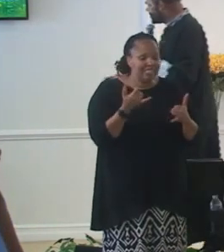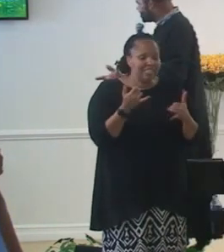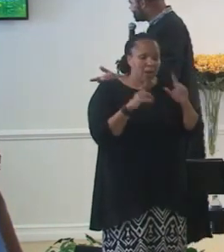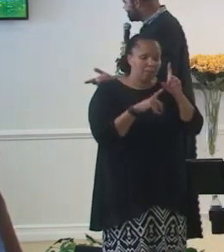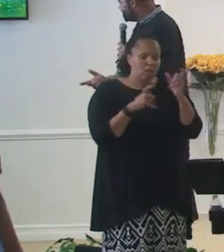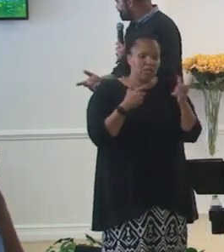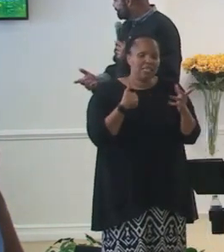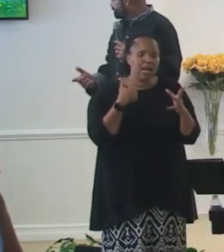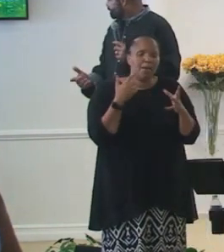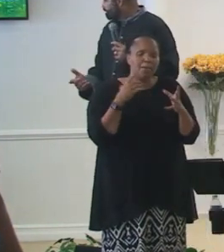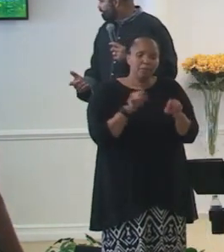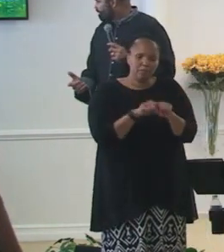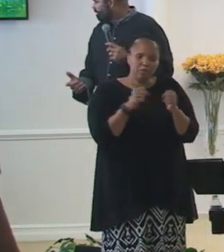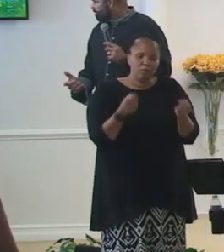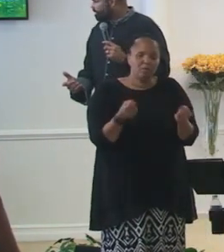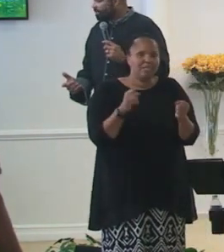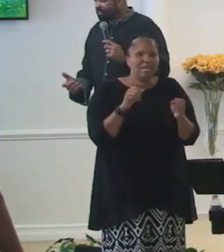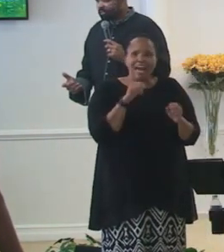broken.